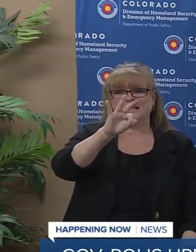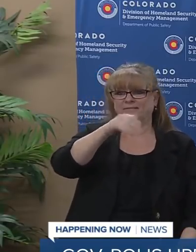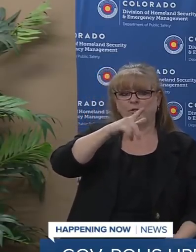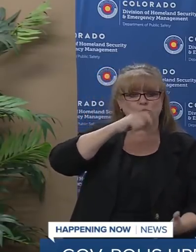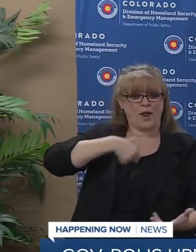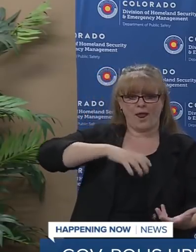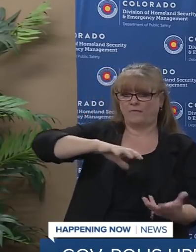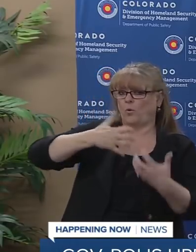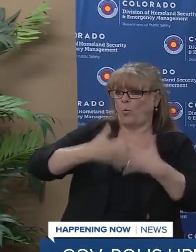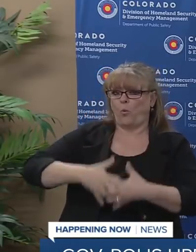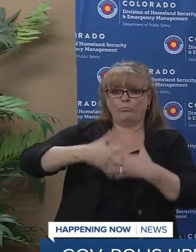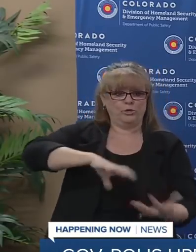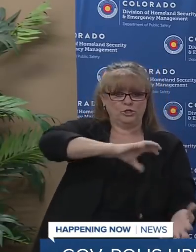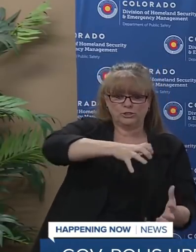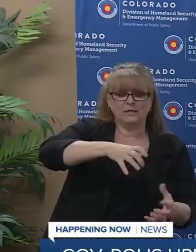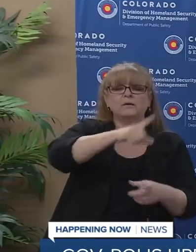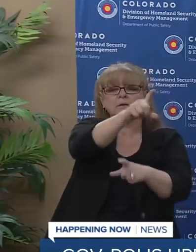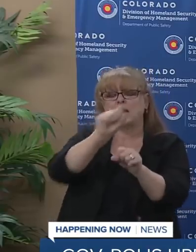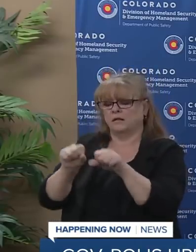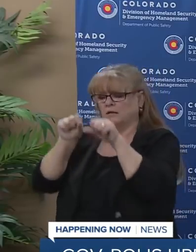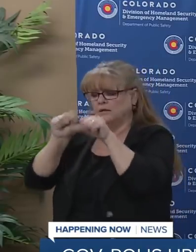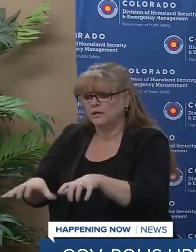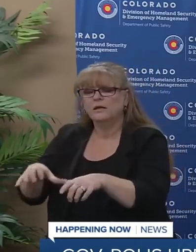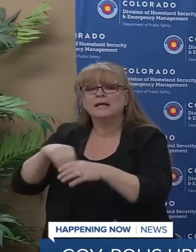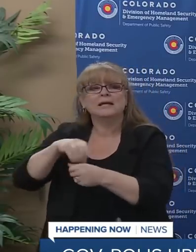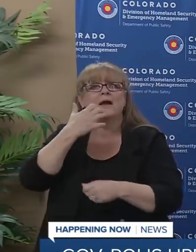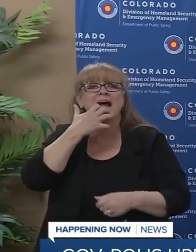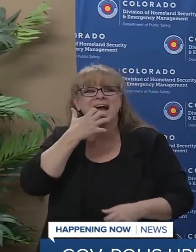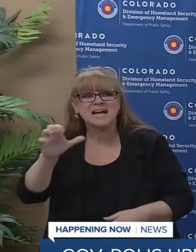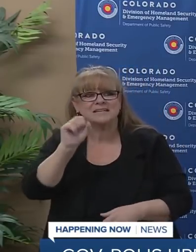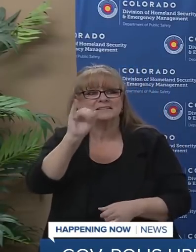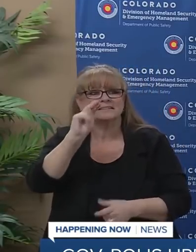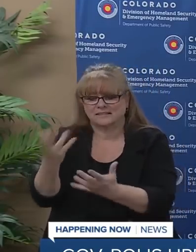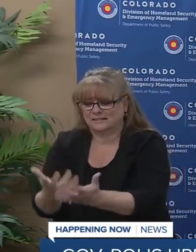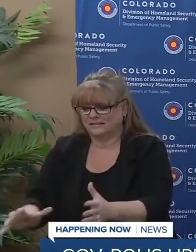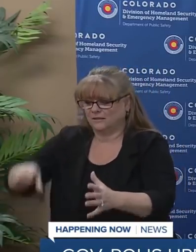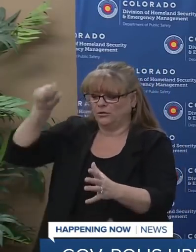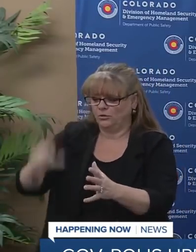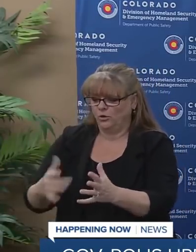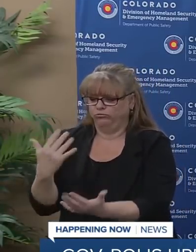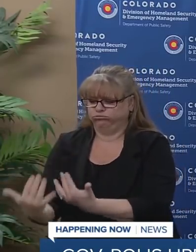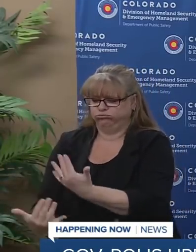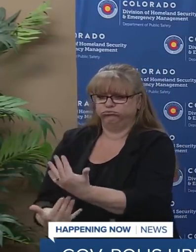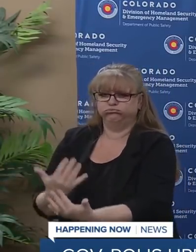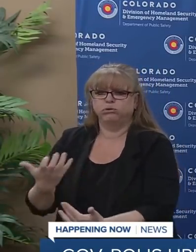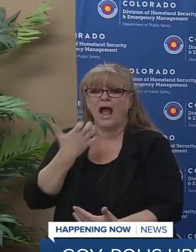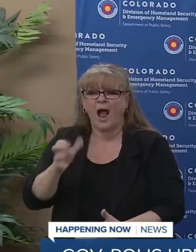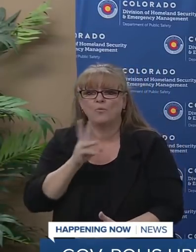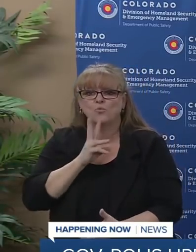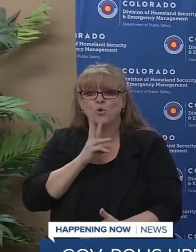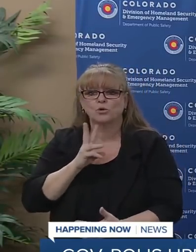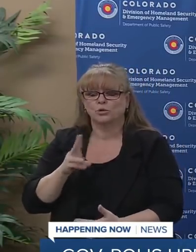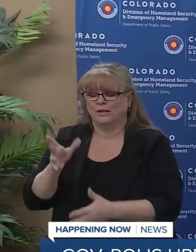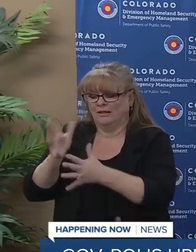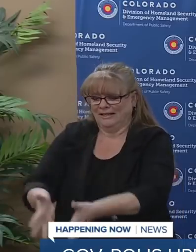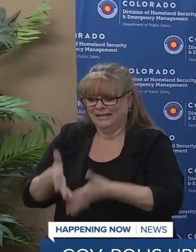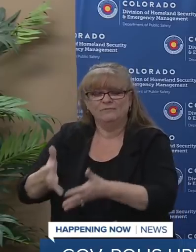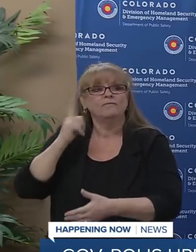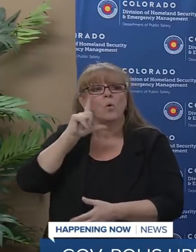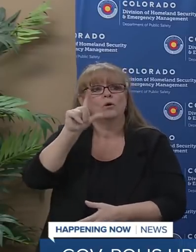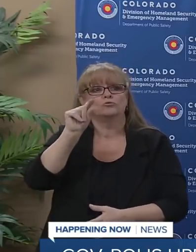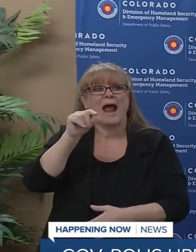then wash my hands for at least 20 seconds and wash my face. The Asian societies, South Korea, Taiwan,